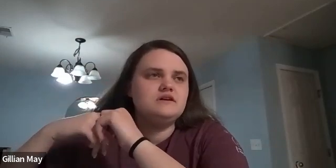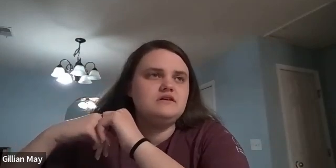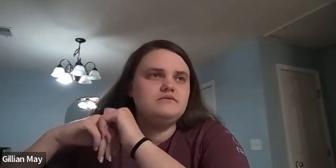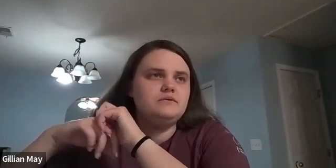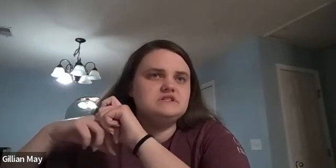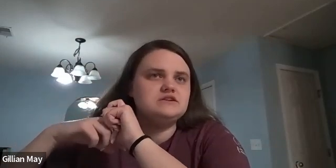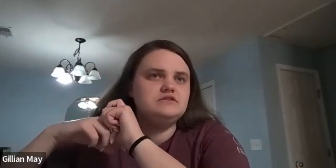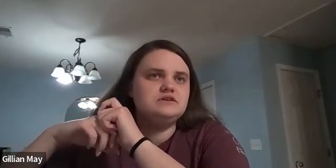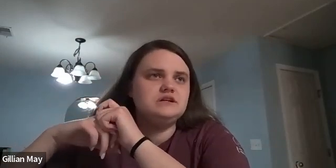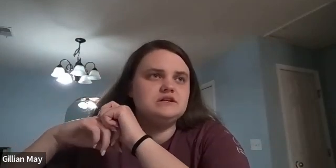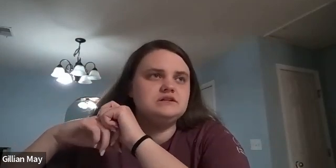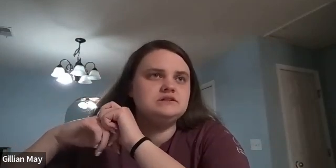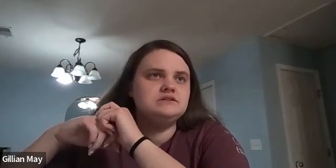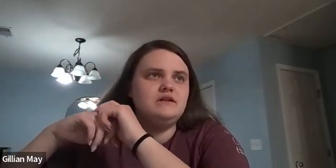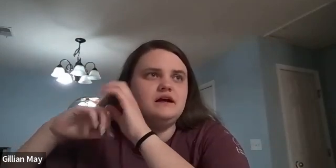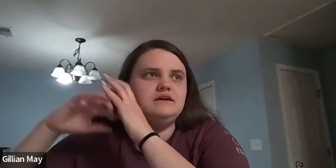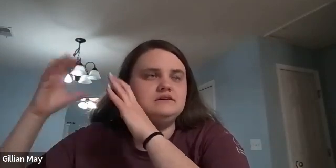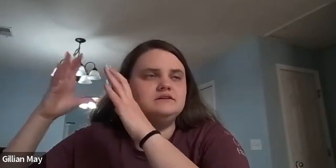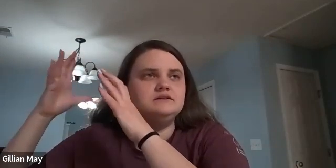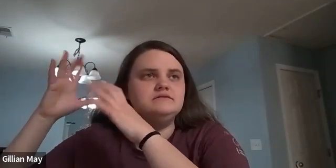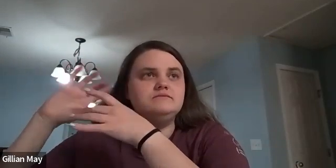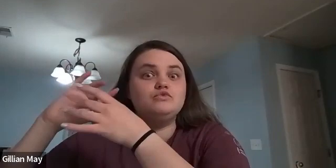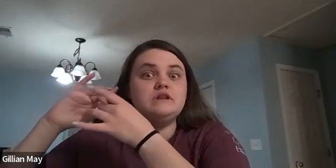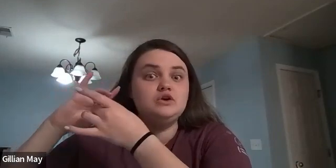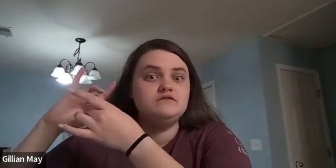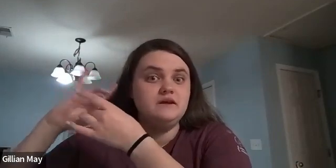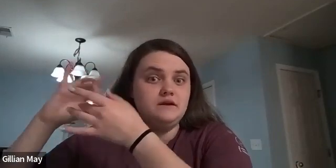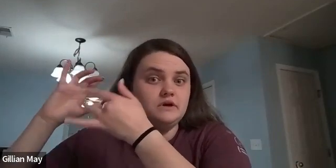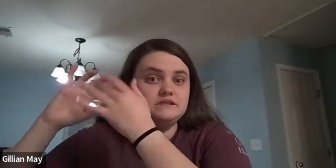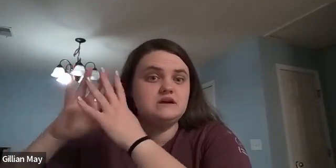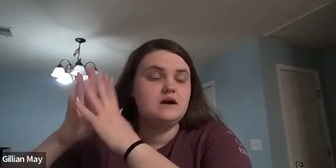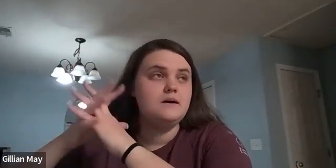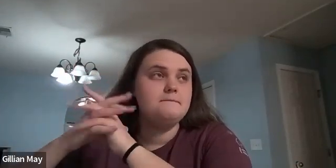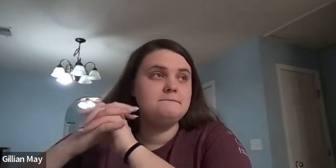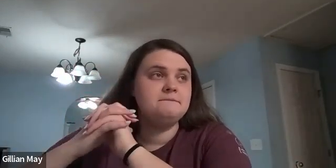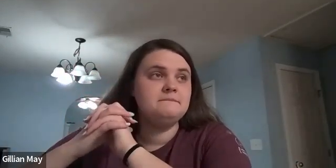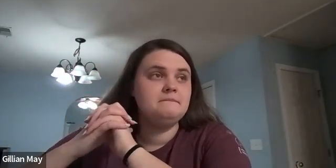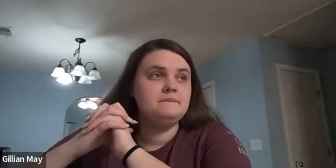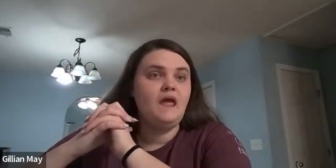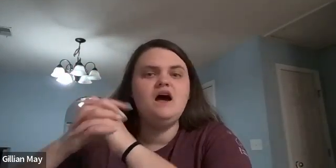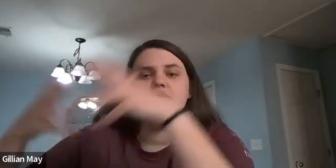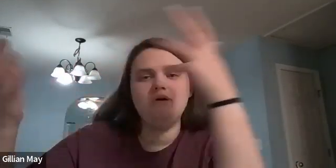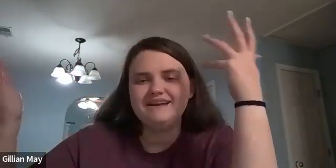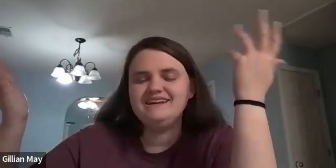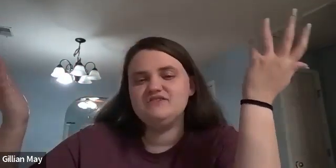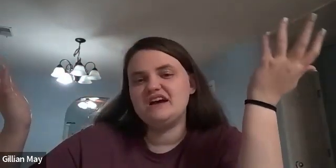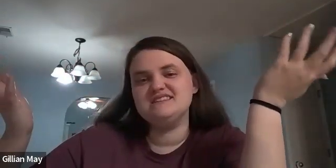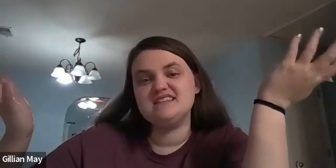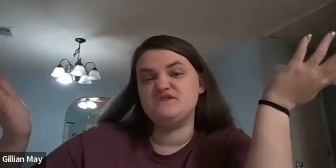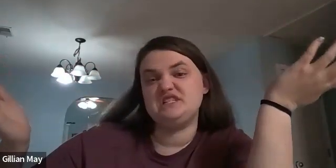think of ones that are good, like really good feeling ones. Oh, well, I can give you guys the sign for